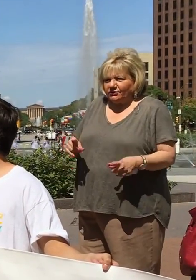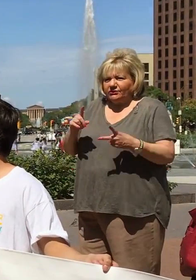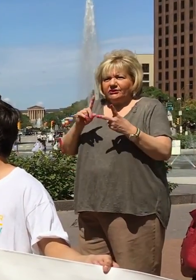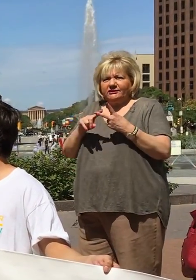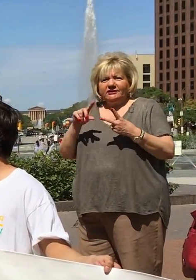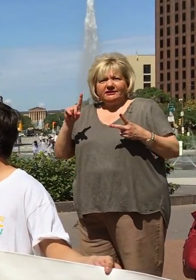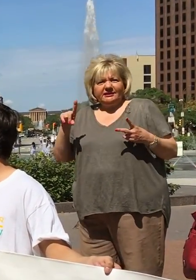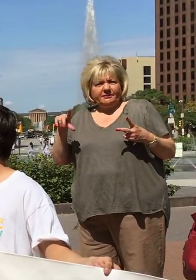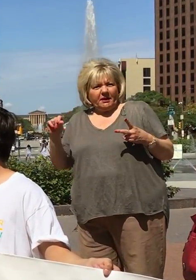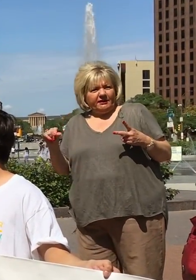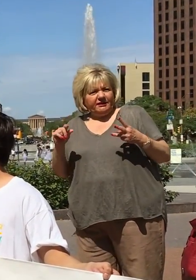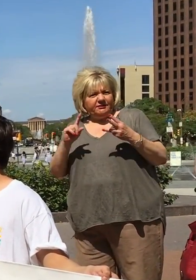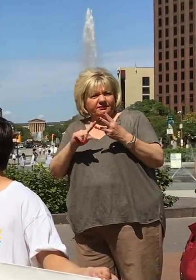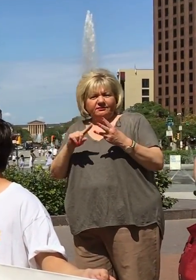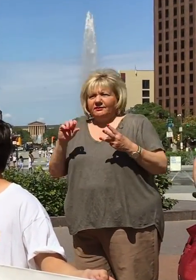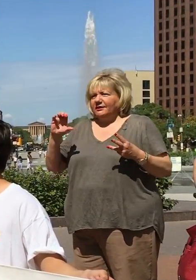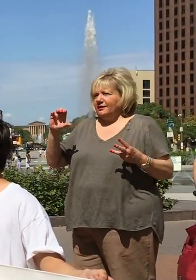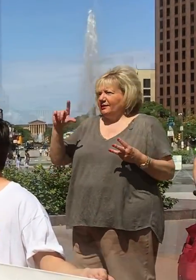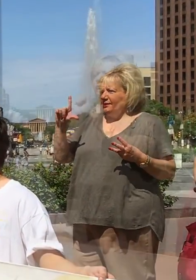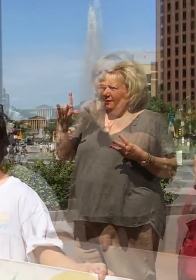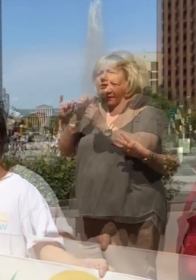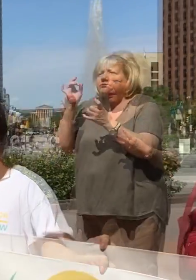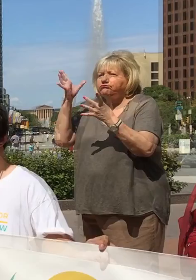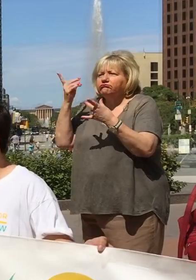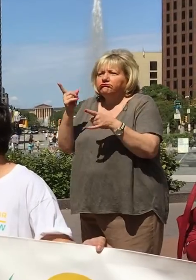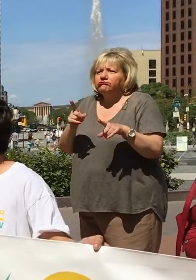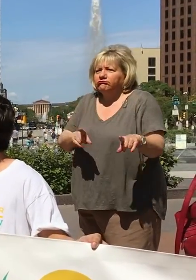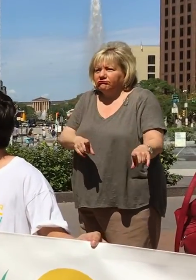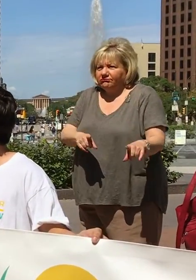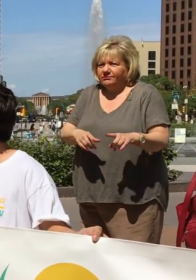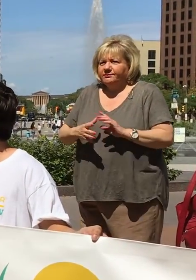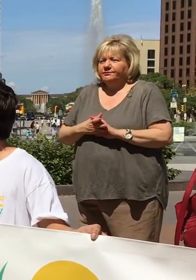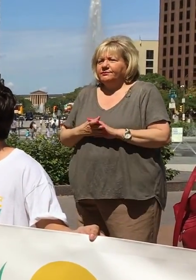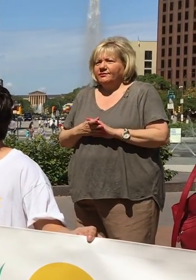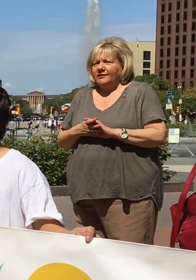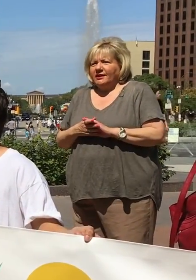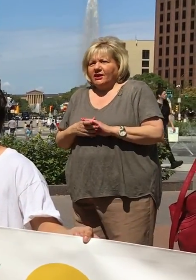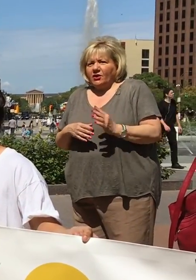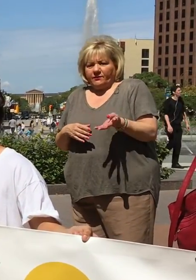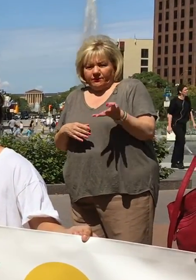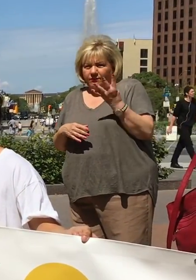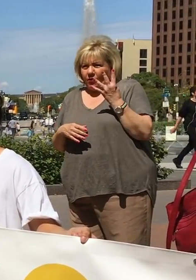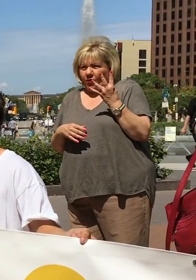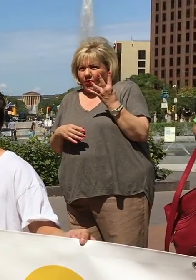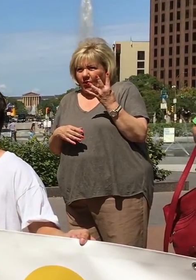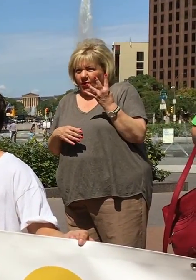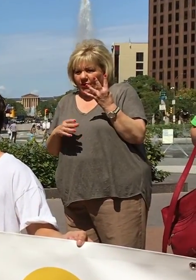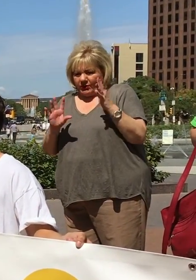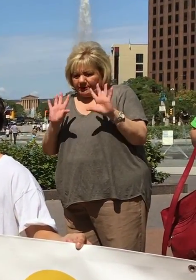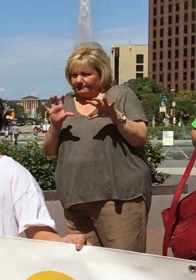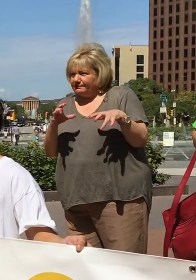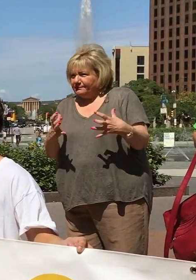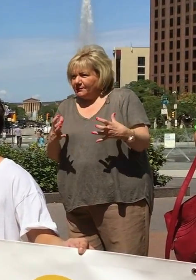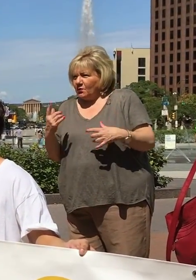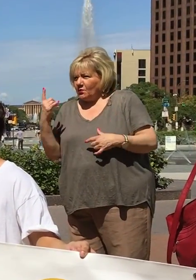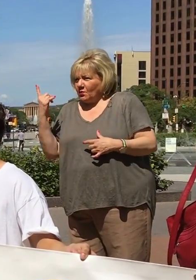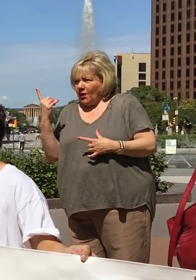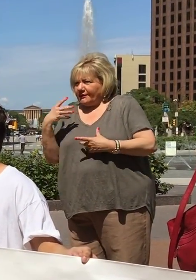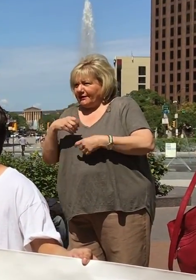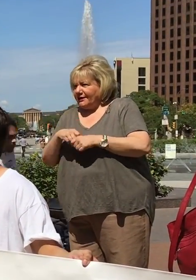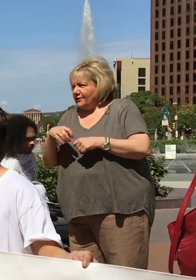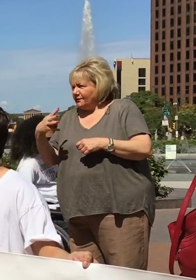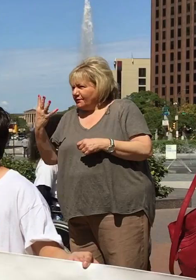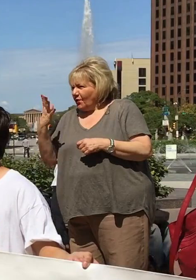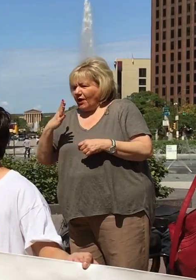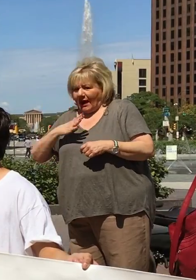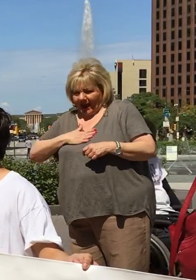climate change, and that's what I want to bring attention to. 1 in 4 people in the United States has a disability, and we need